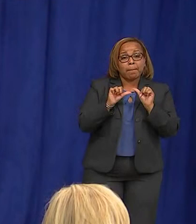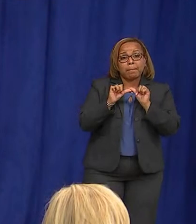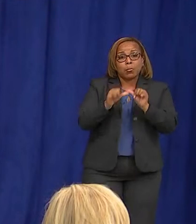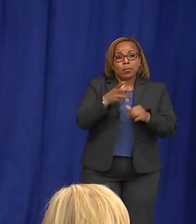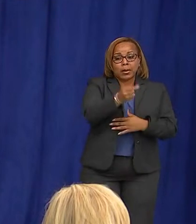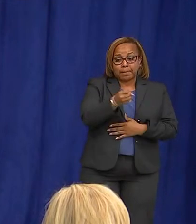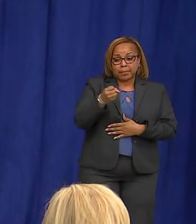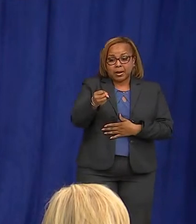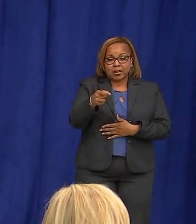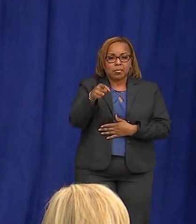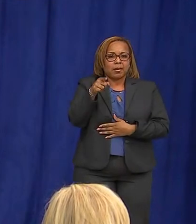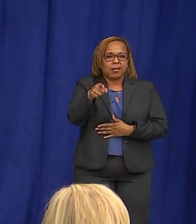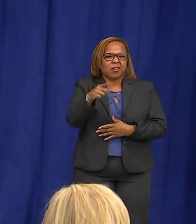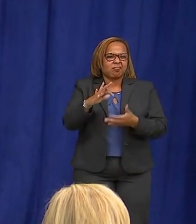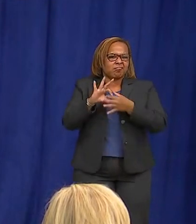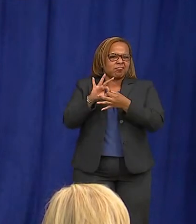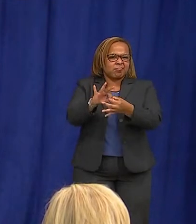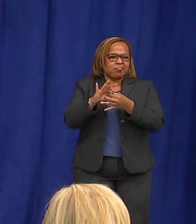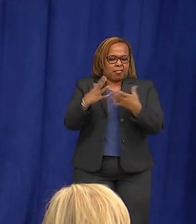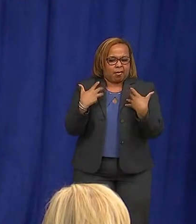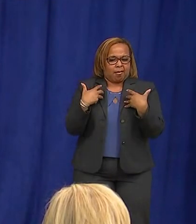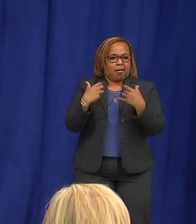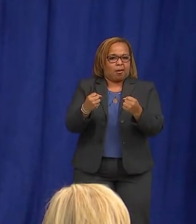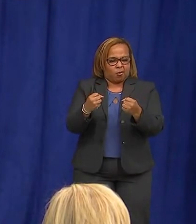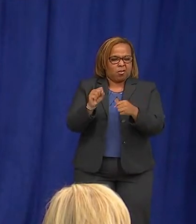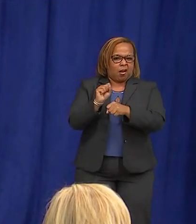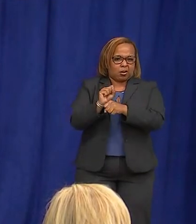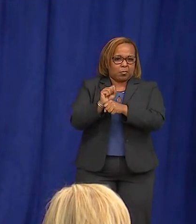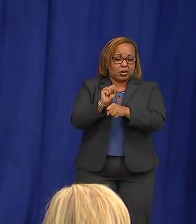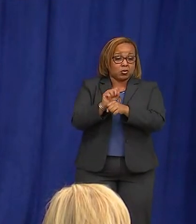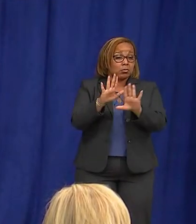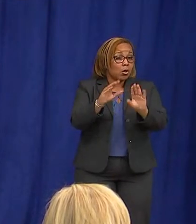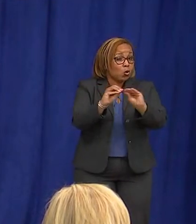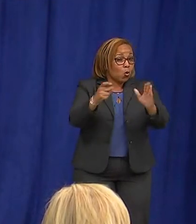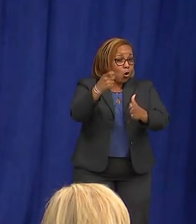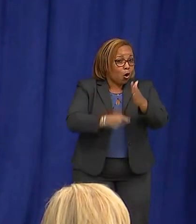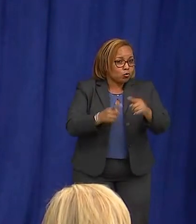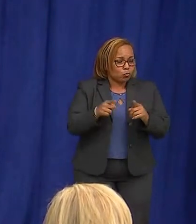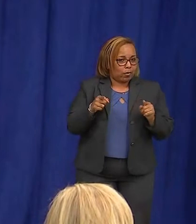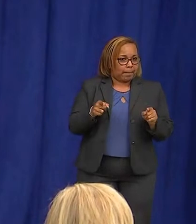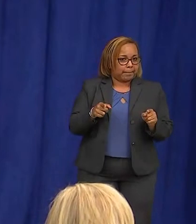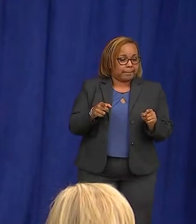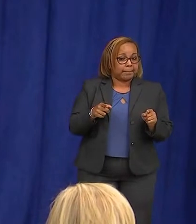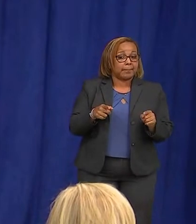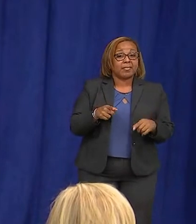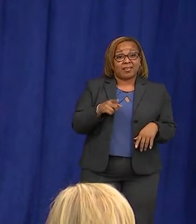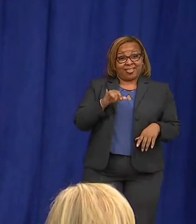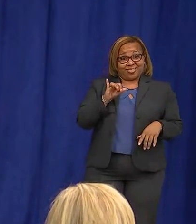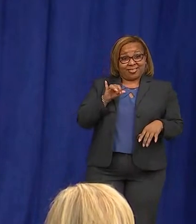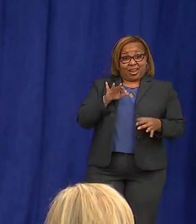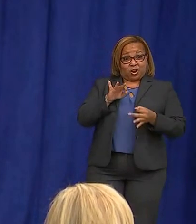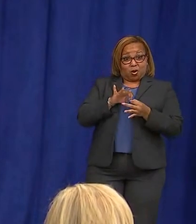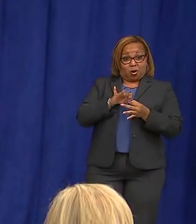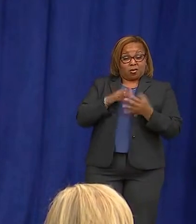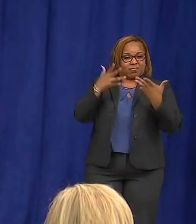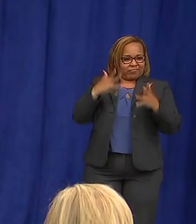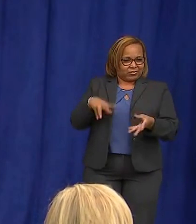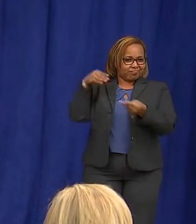permanent placement in allied health and adjacent occupations at no cost to them. And that cost is